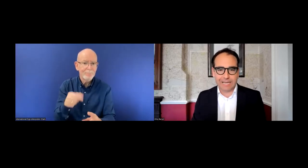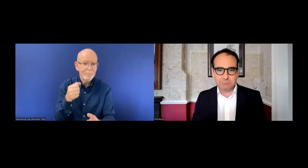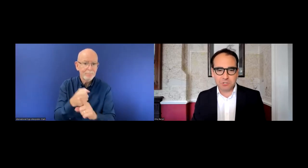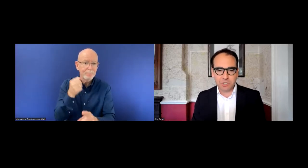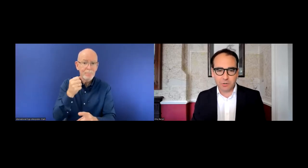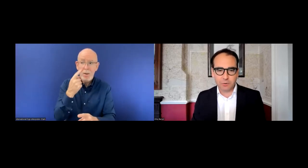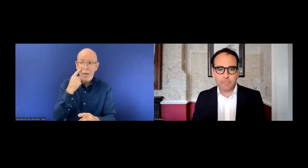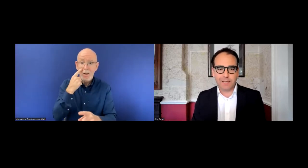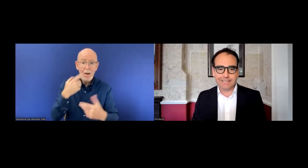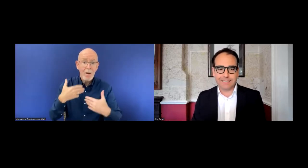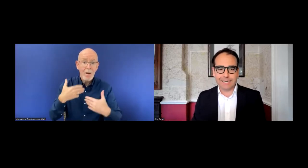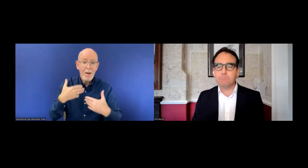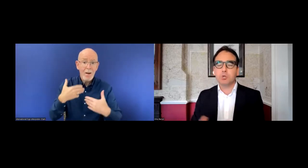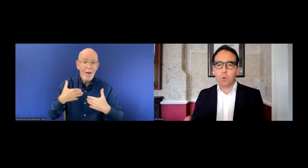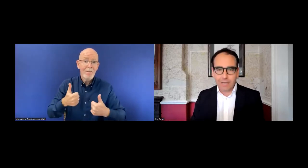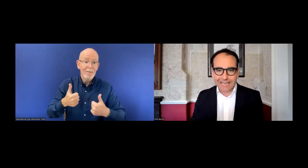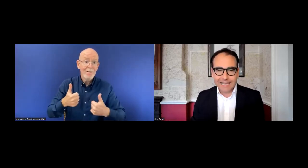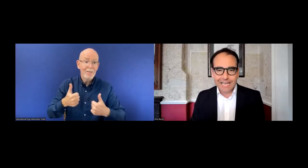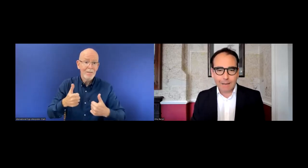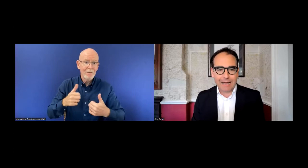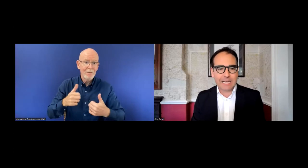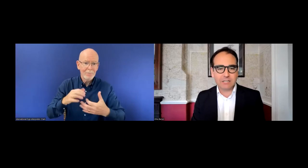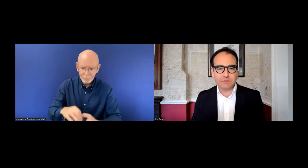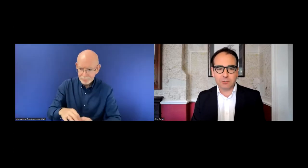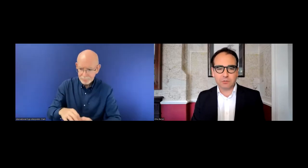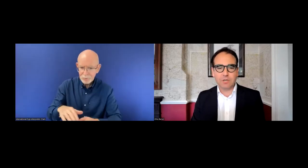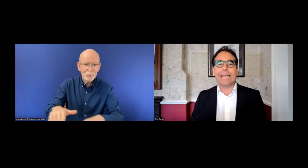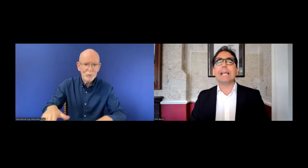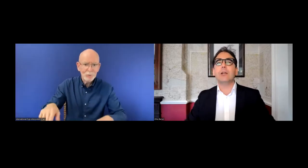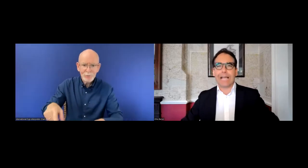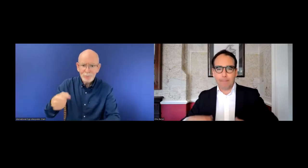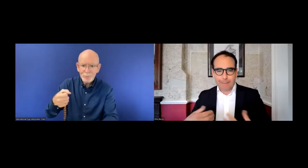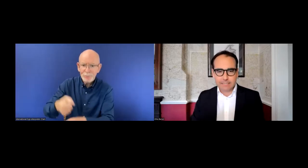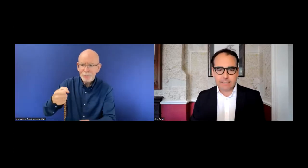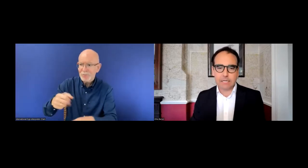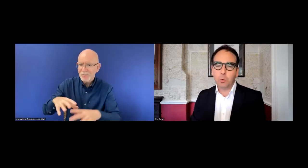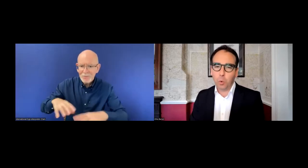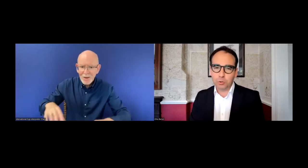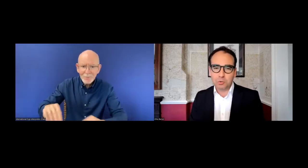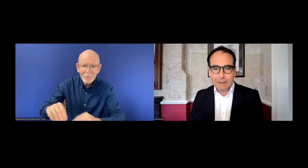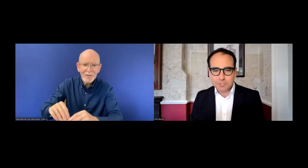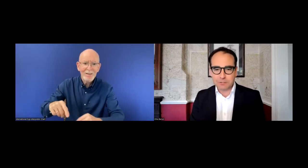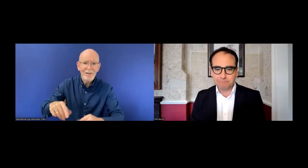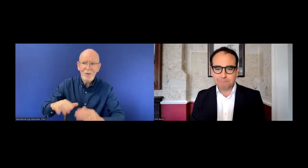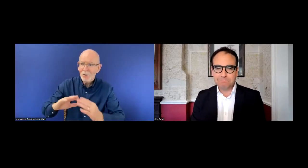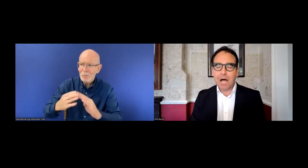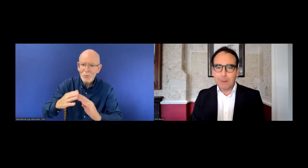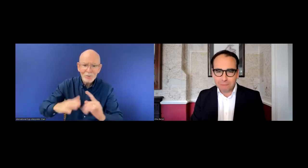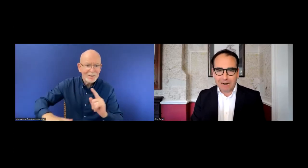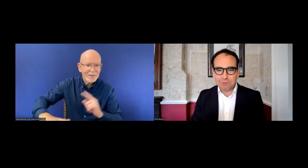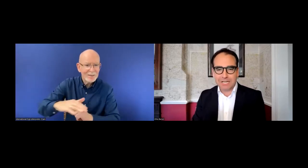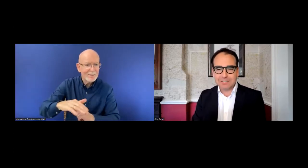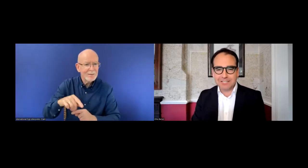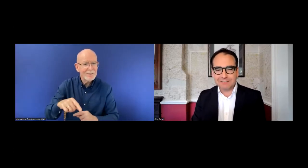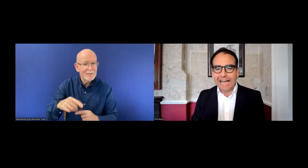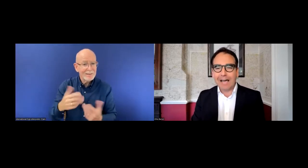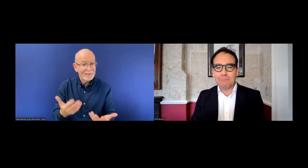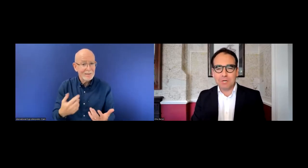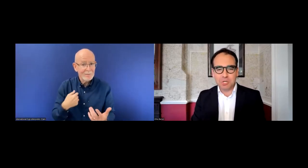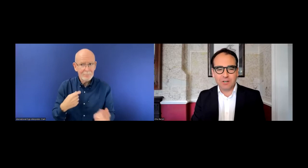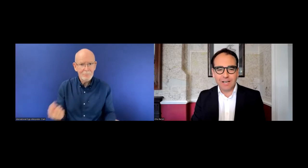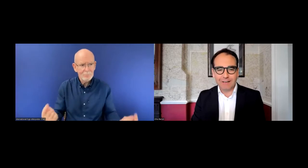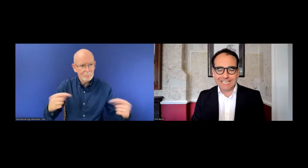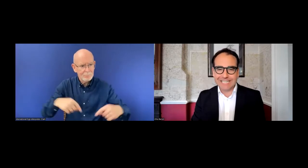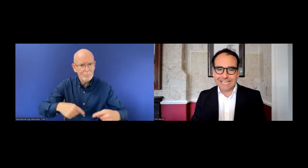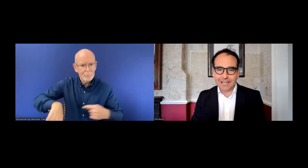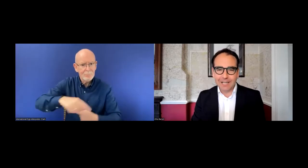recognizable names to you indeed. I'm talking about individuals including Ambassador Walton Webson, permanent representative of the